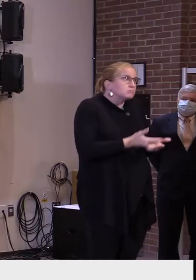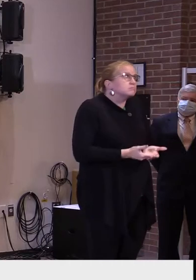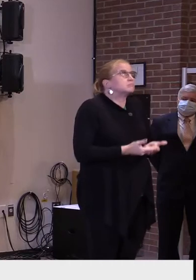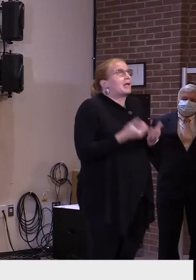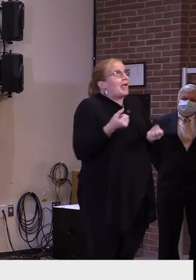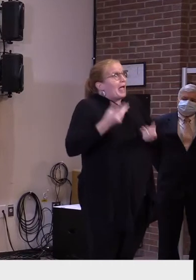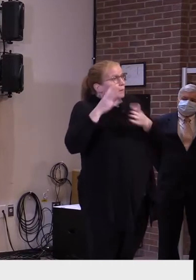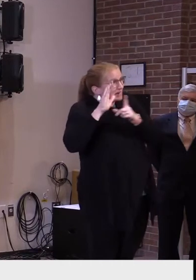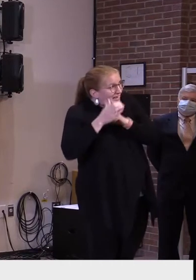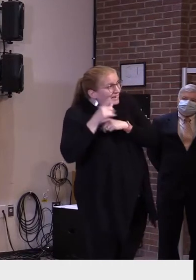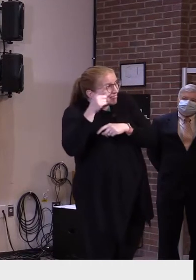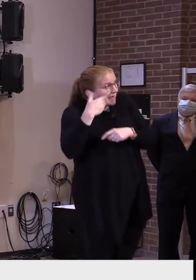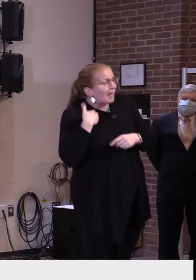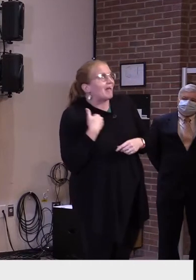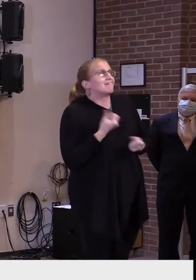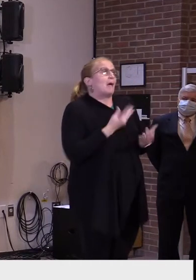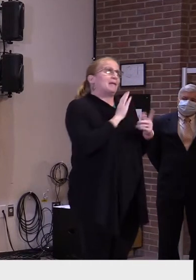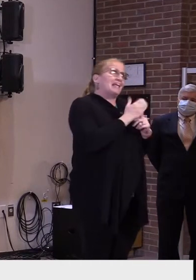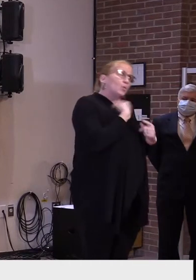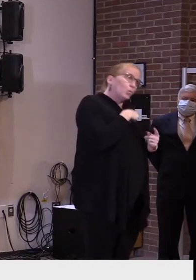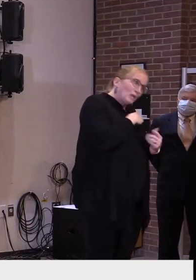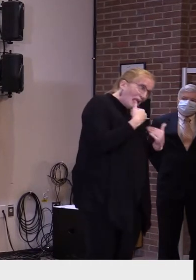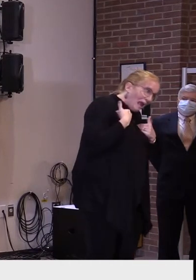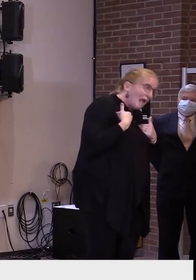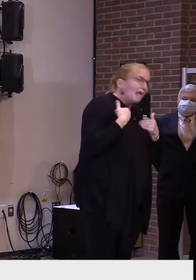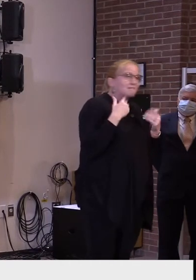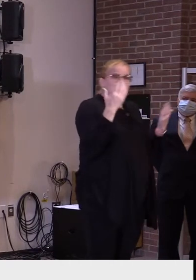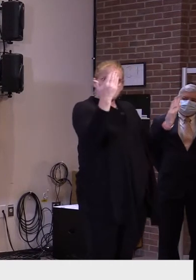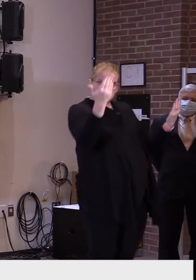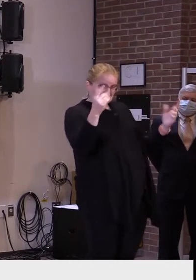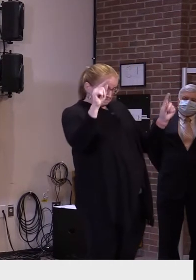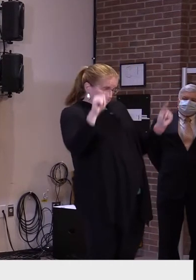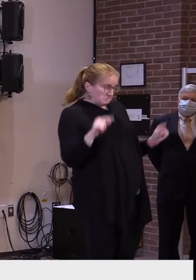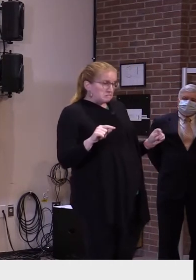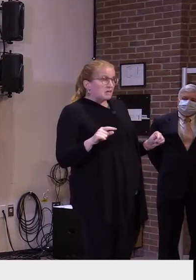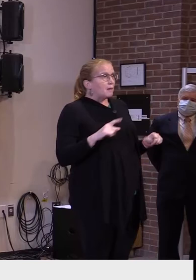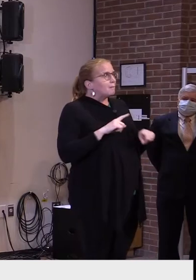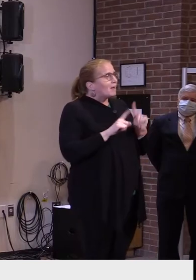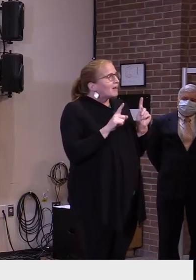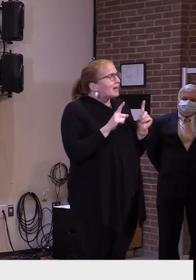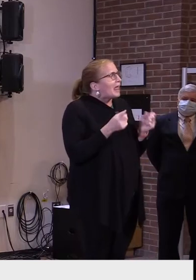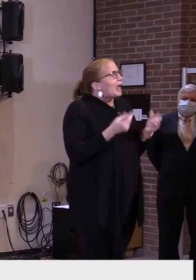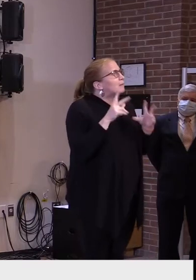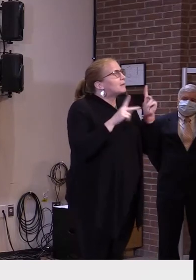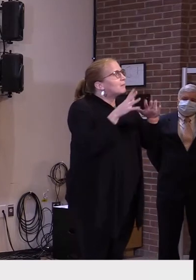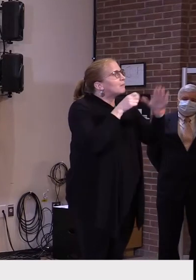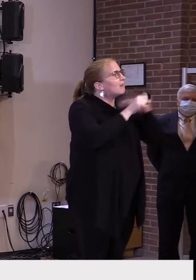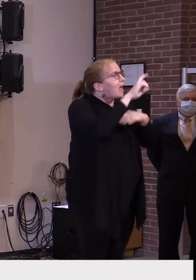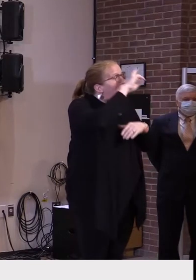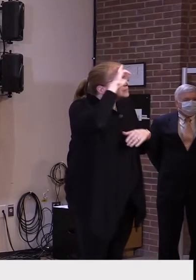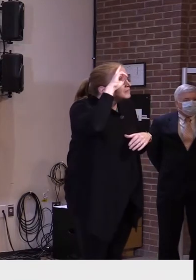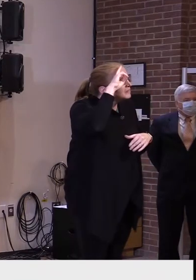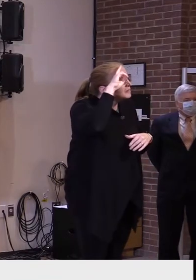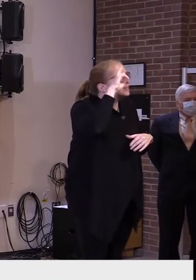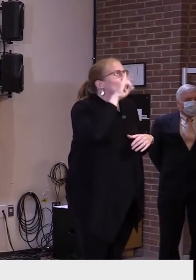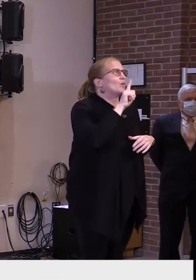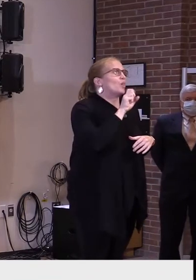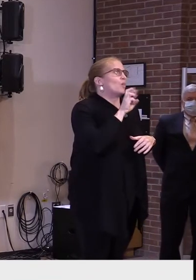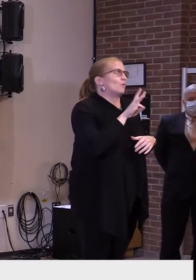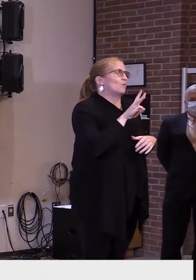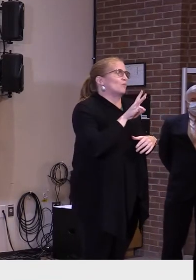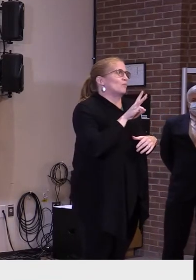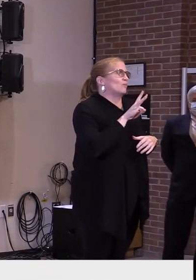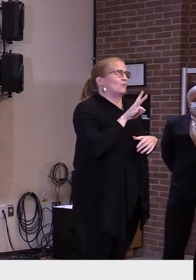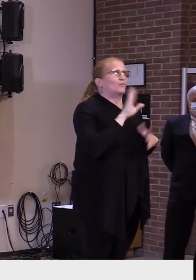they have, we have, but then you look at the hospitalizations, we're still amongst the lowest in the nation. That's been